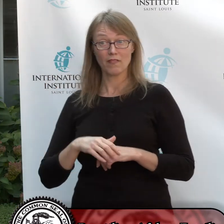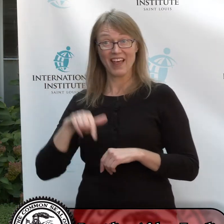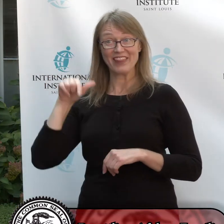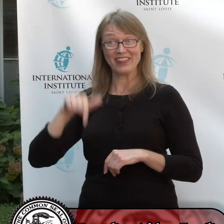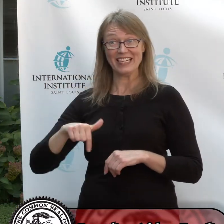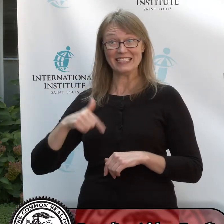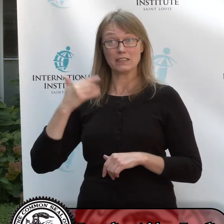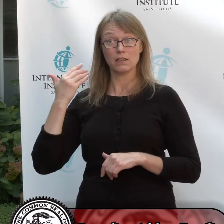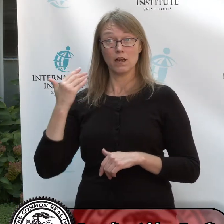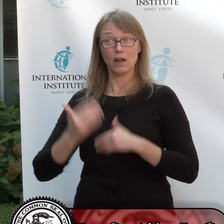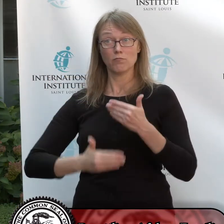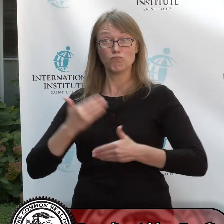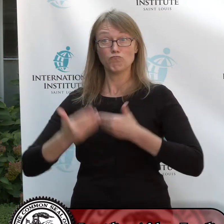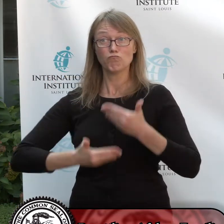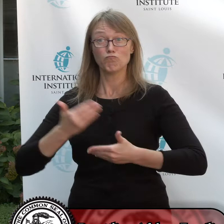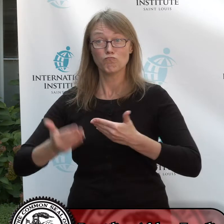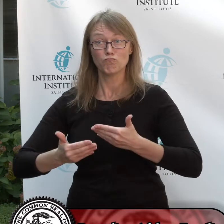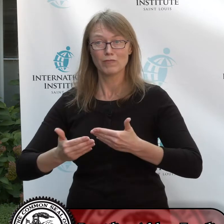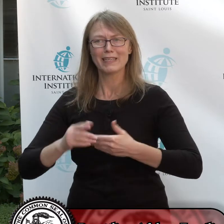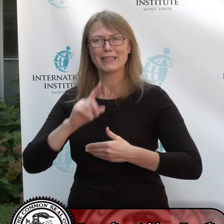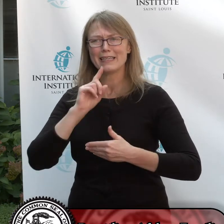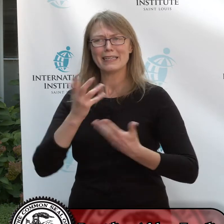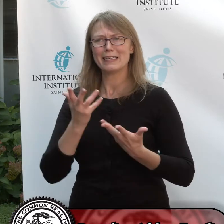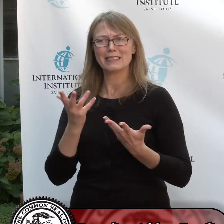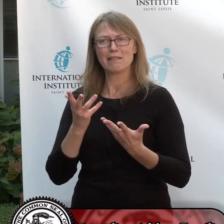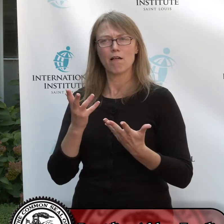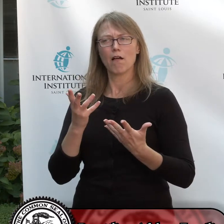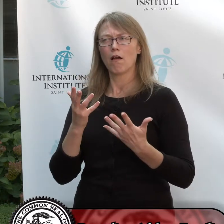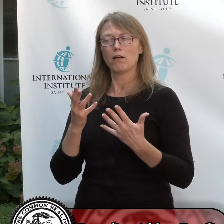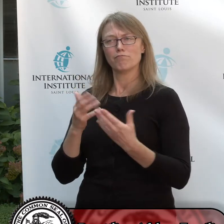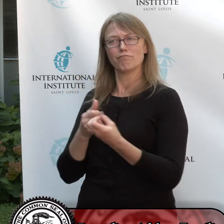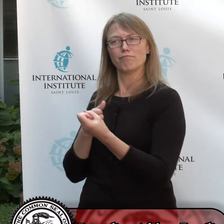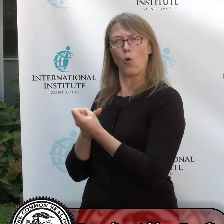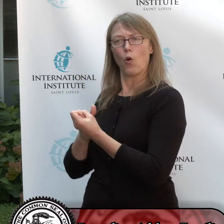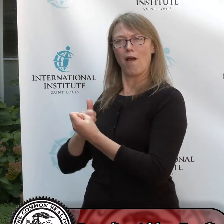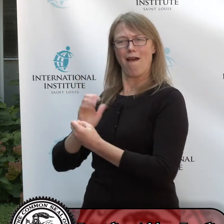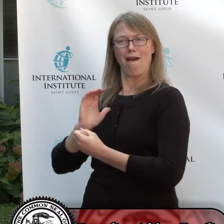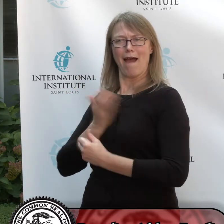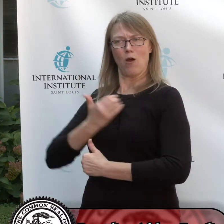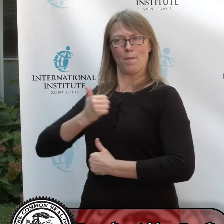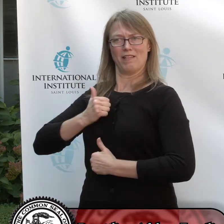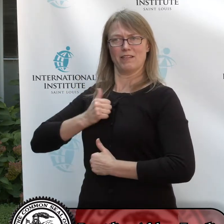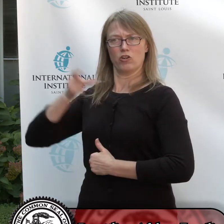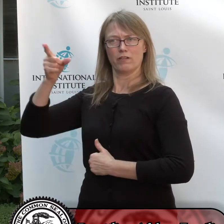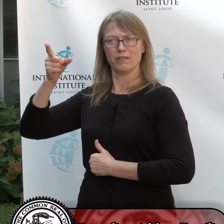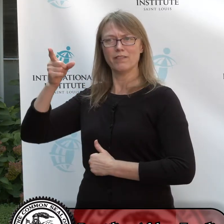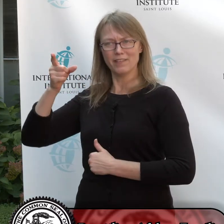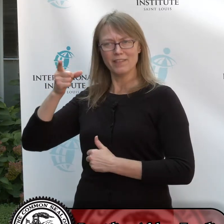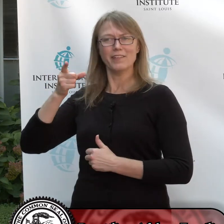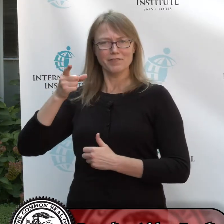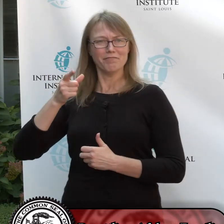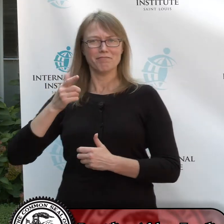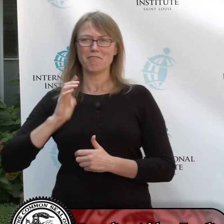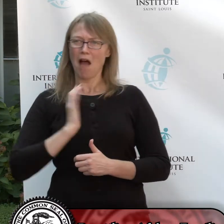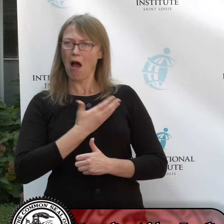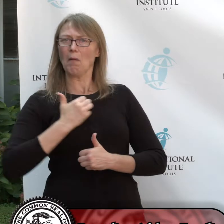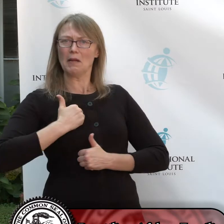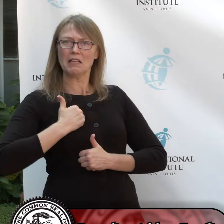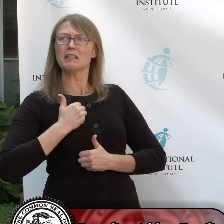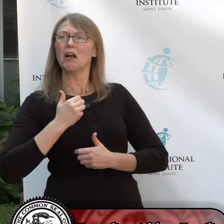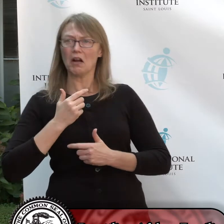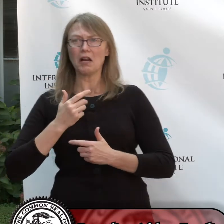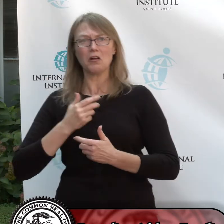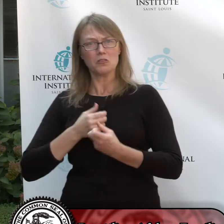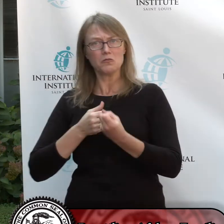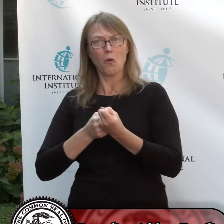supporting our military by supporting and welcoming the Afghans who risked their own lives to